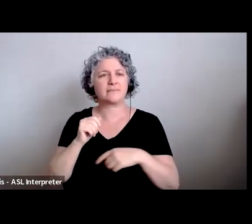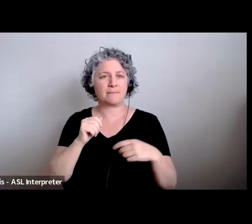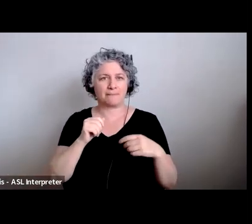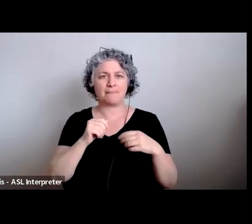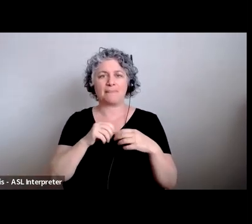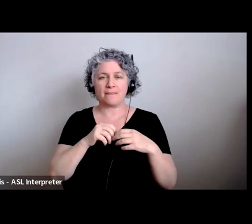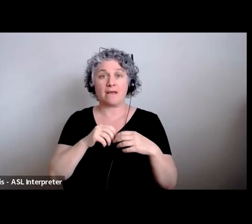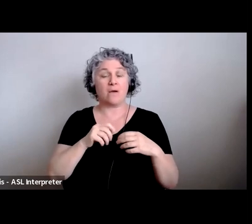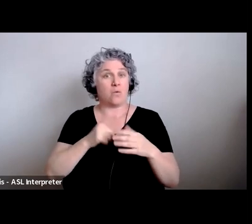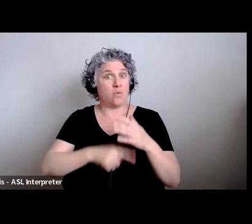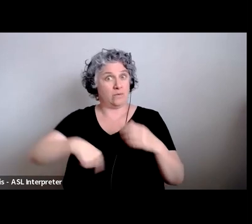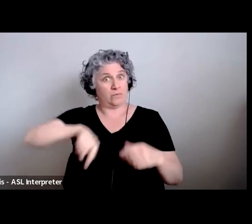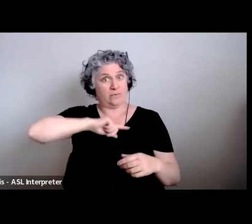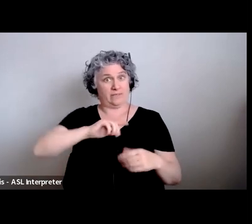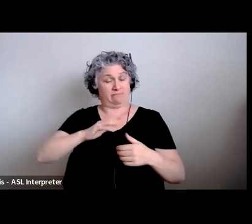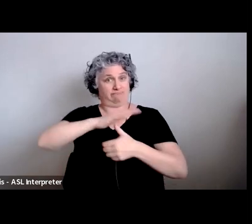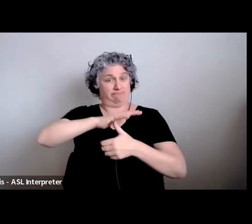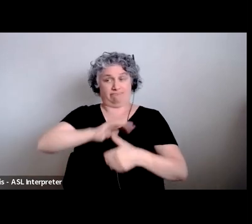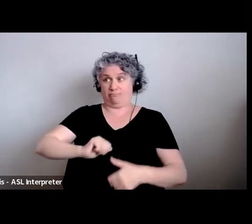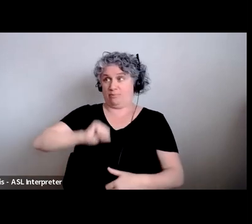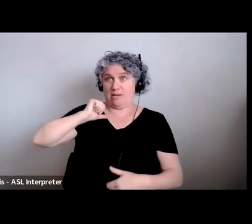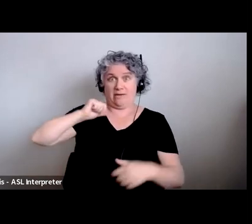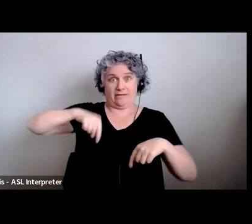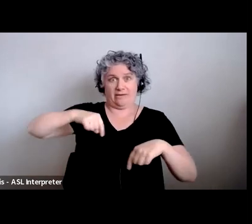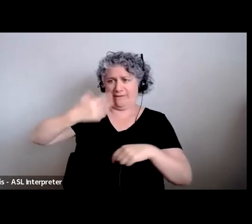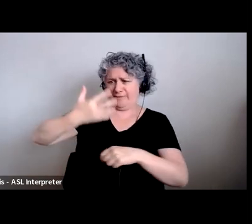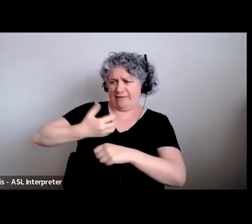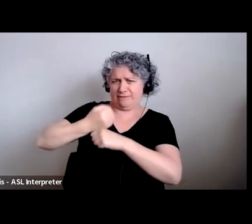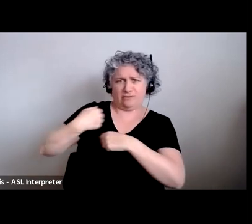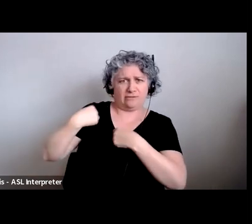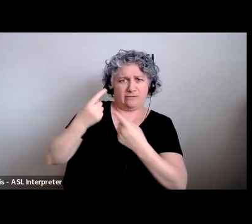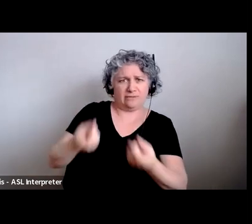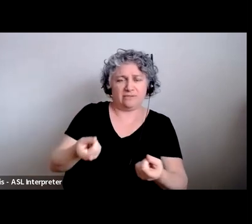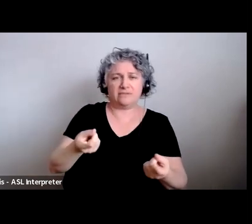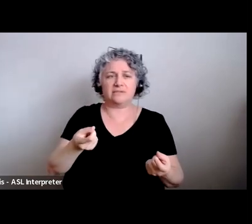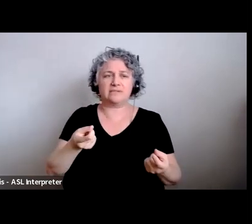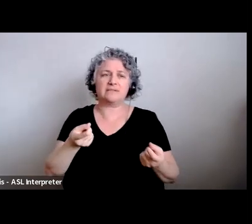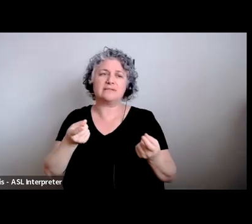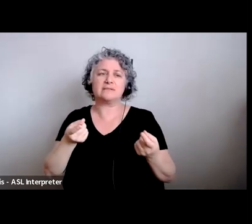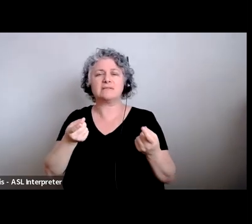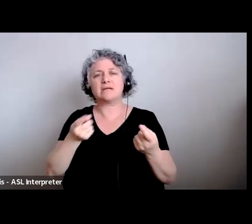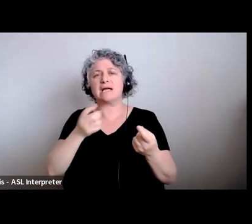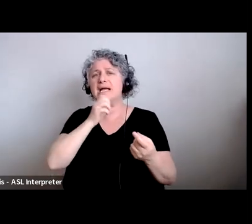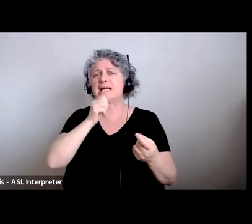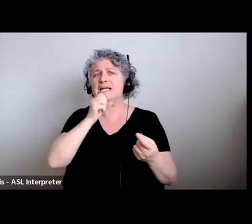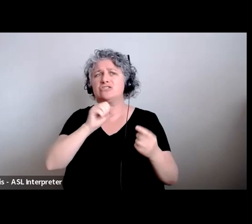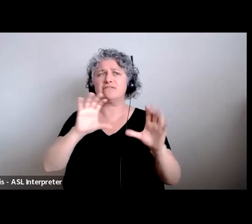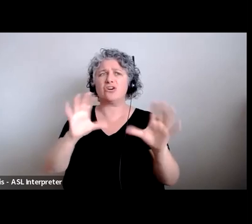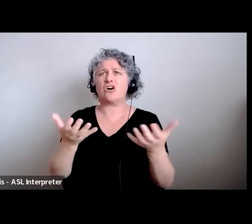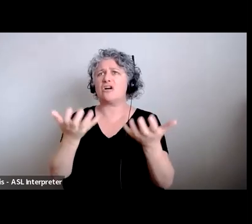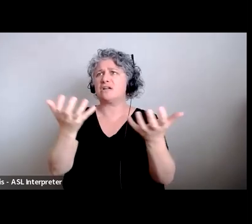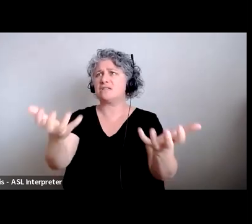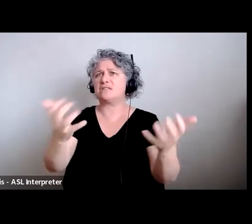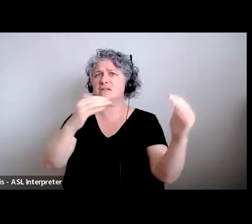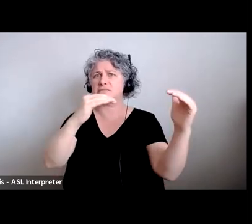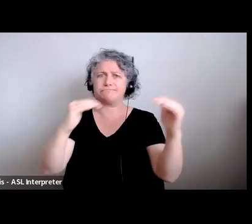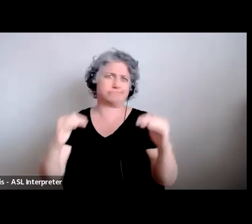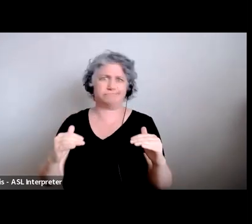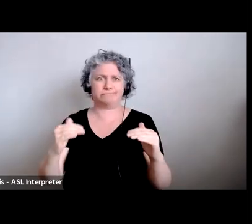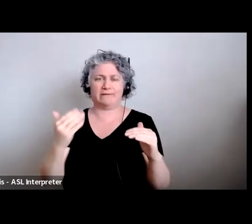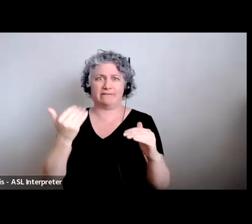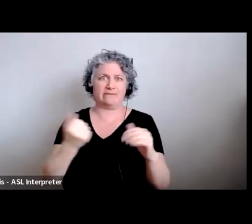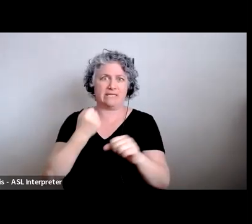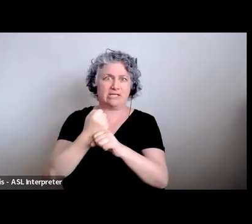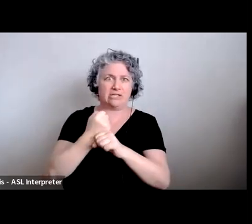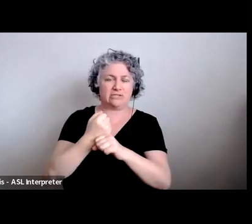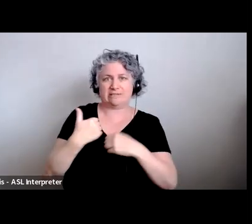about or proudest of here is, like, over the last 5 years, our kind of median age of audience has dropped about 15 years. So finding